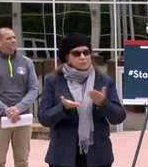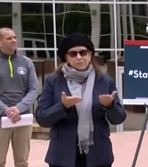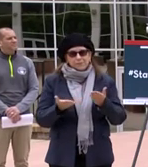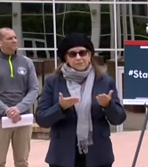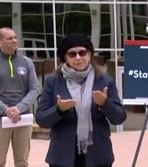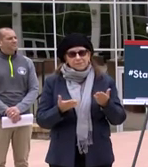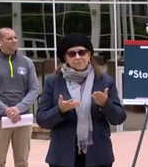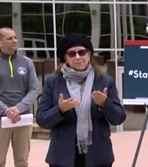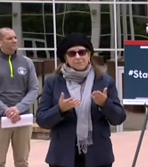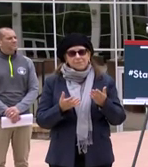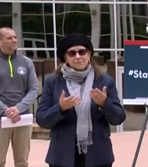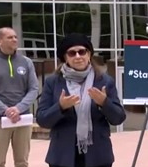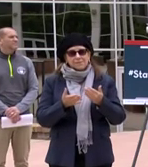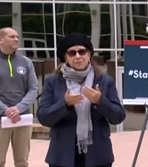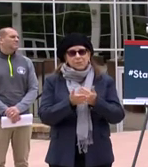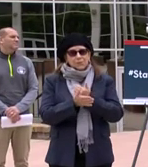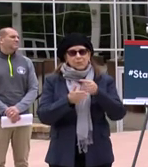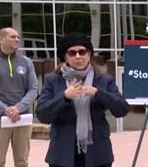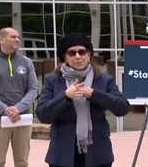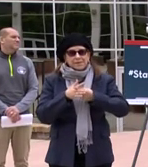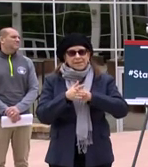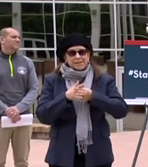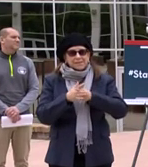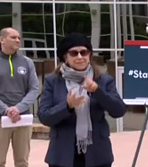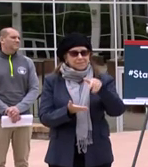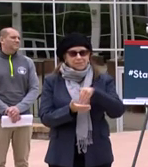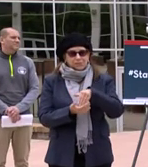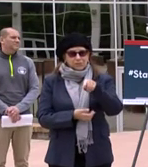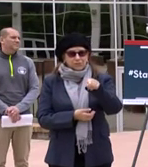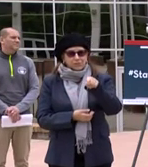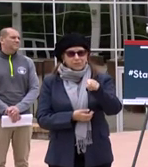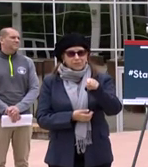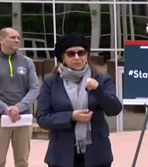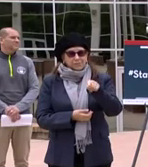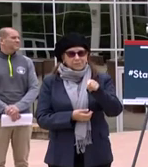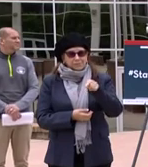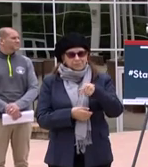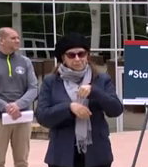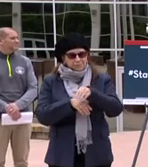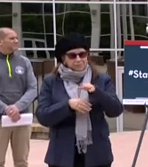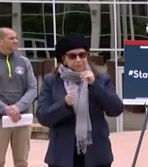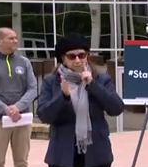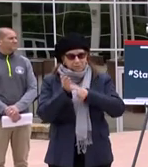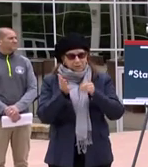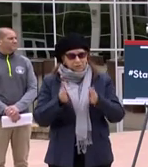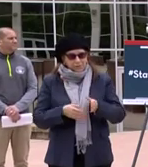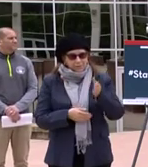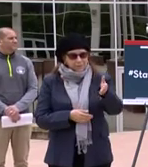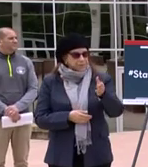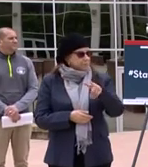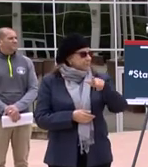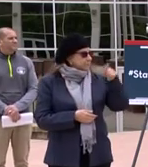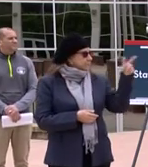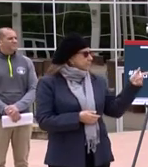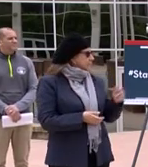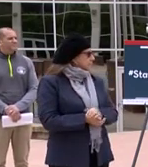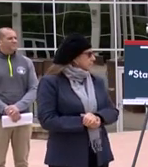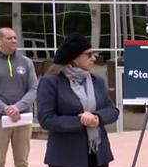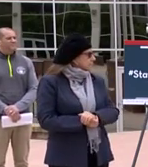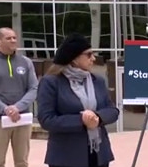Hope a few days ago and said you were going to send inspectors over there. We did. Yeah, can you tell us? Kevin. Thank you very much.